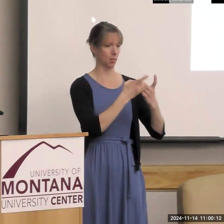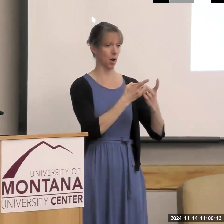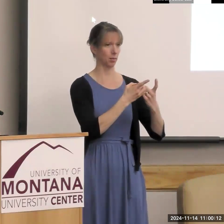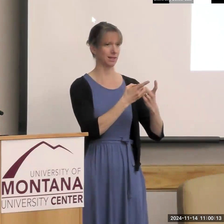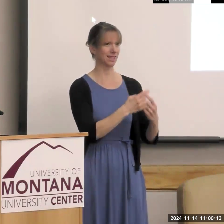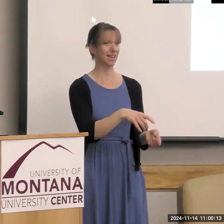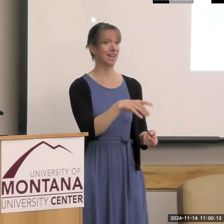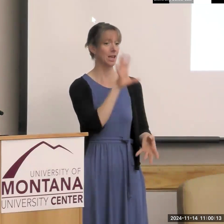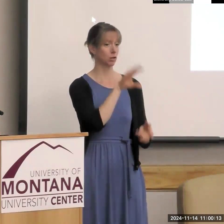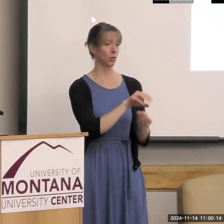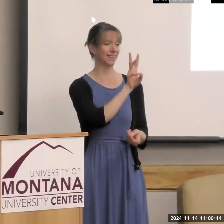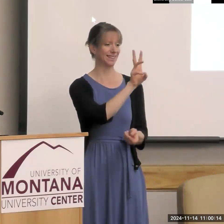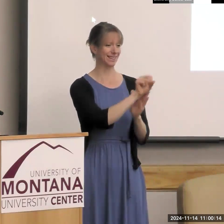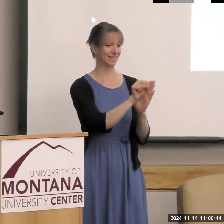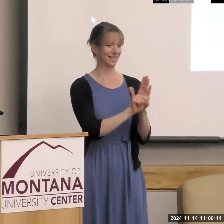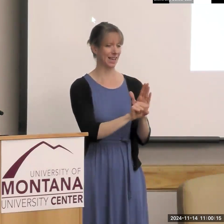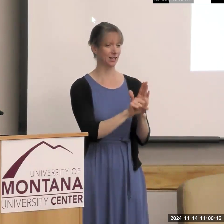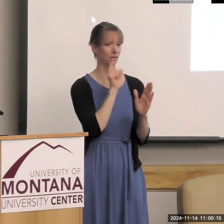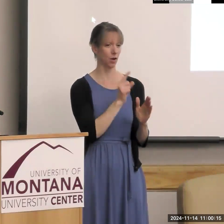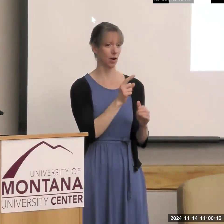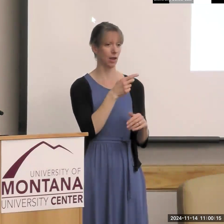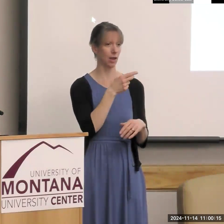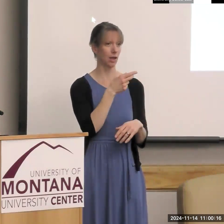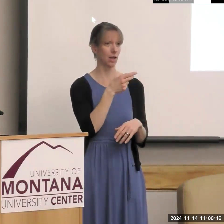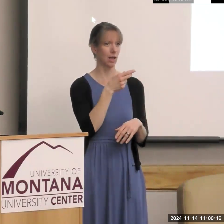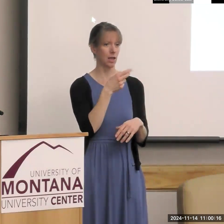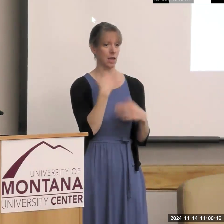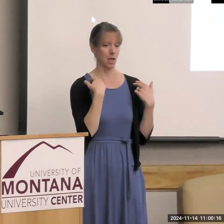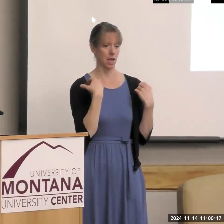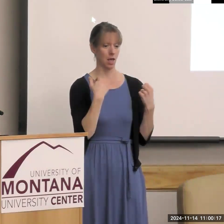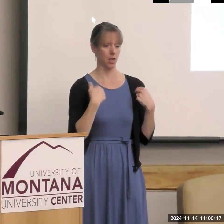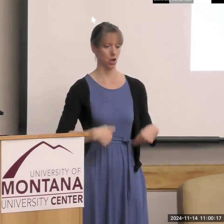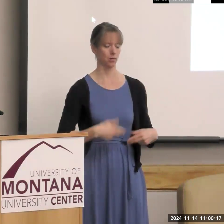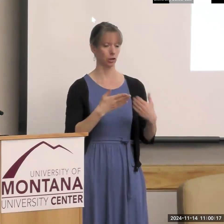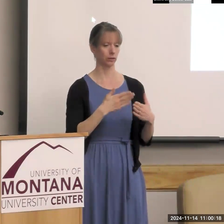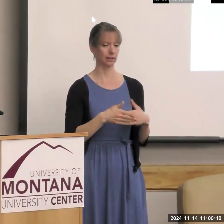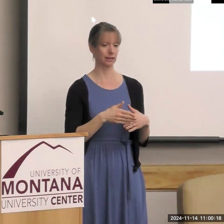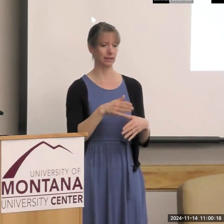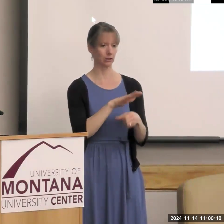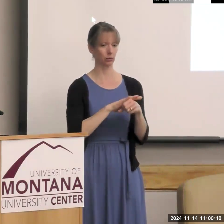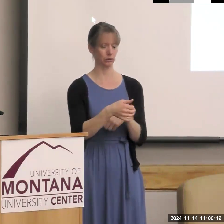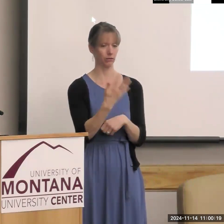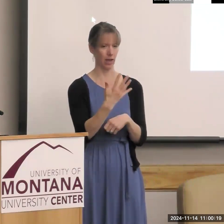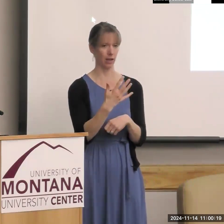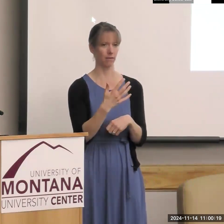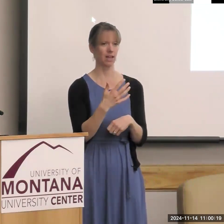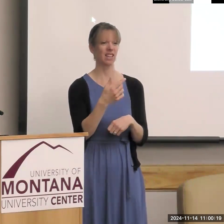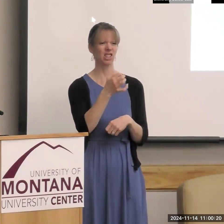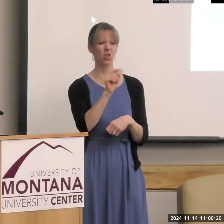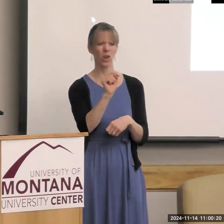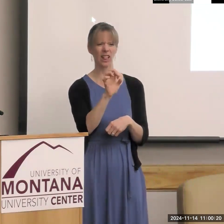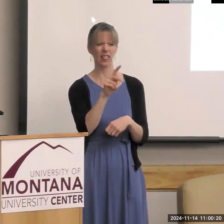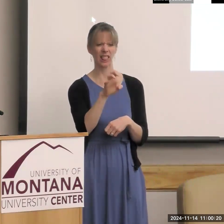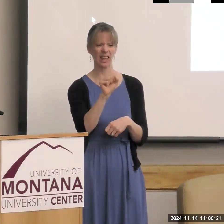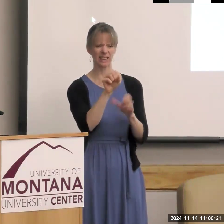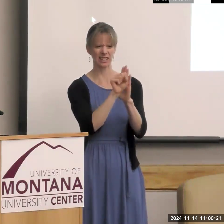that make up Health and Human Services Region 5. It's the Great Lakes states. Part of it, I met with well,